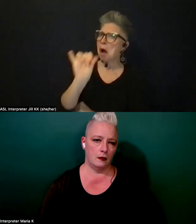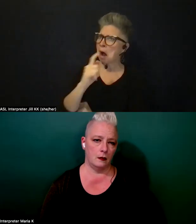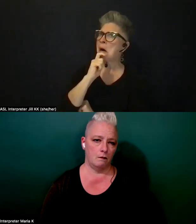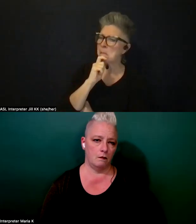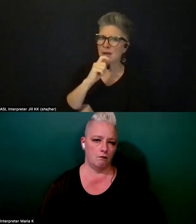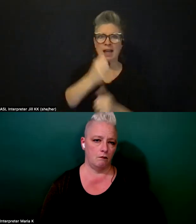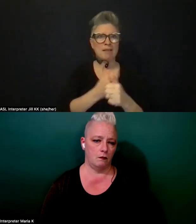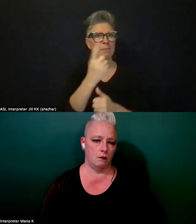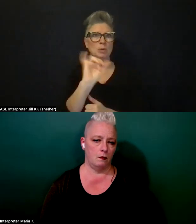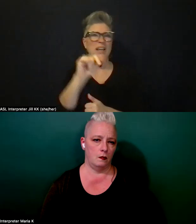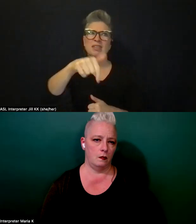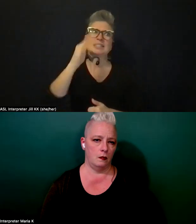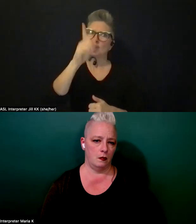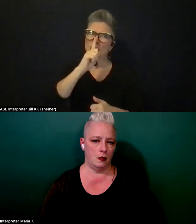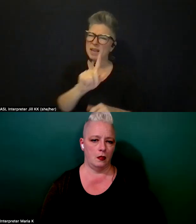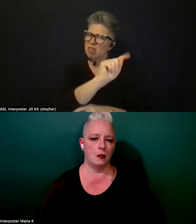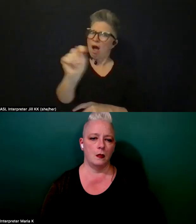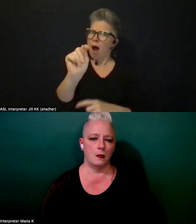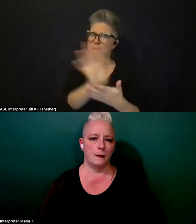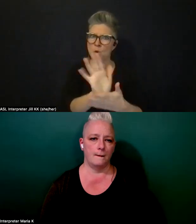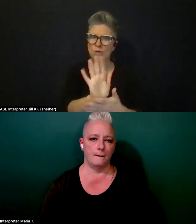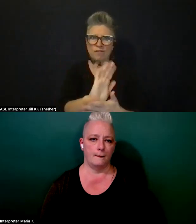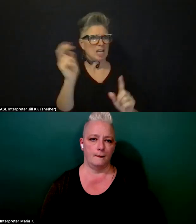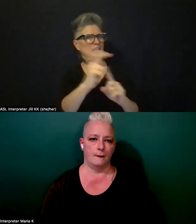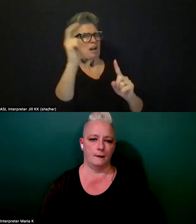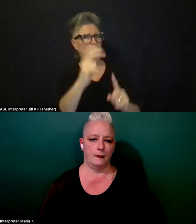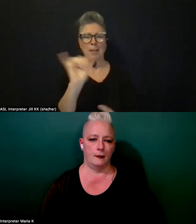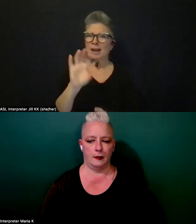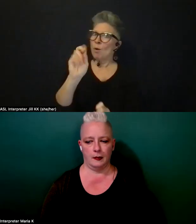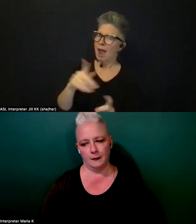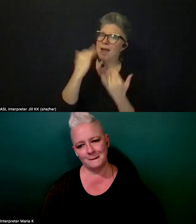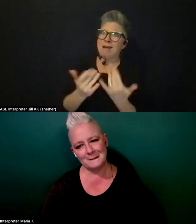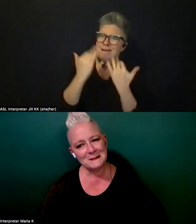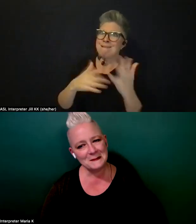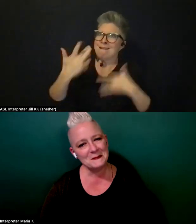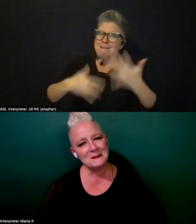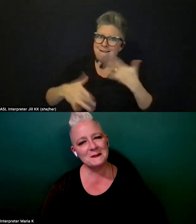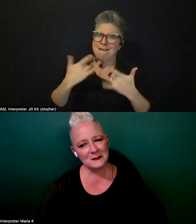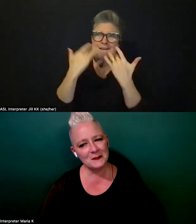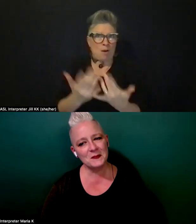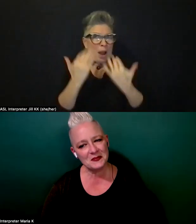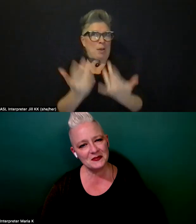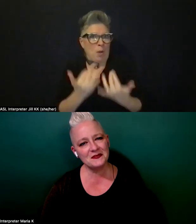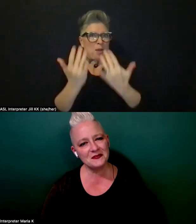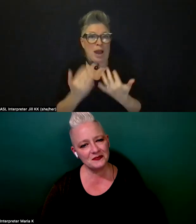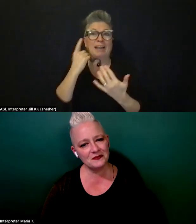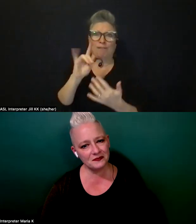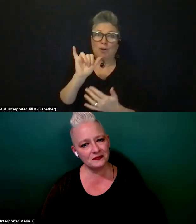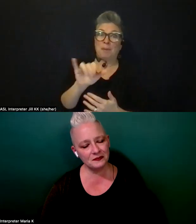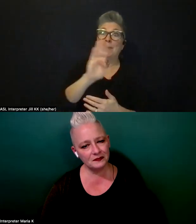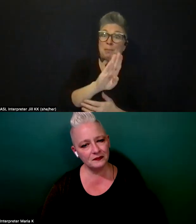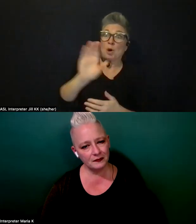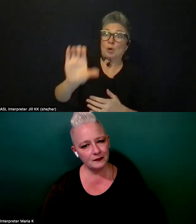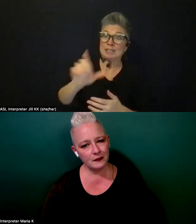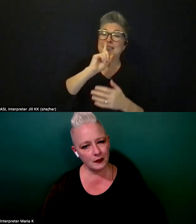gonna be the movie, this is gonna be the movie. I was like, okay, the time they're ready, so anticipating already for the Biltmore Christmas to be